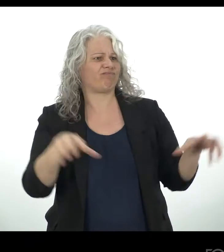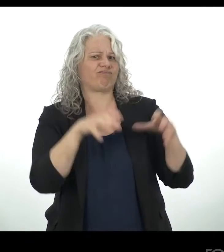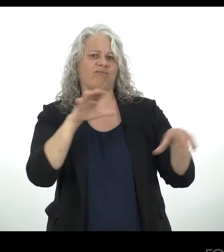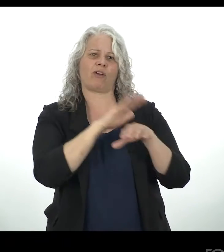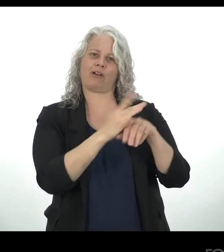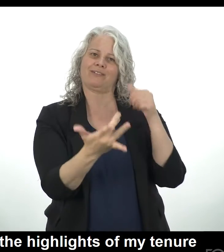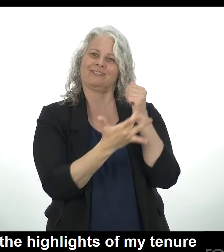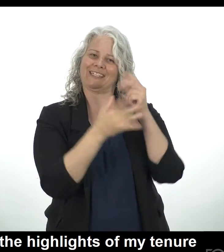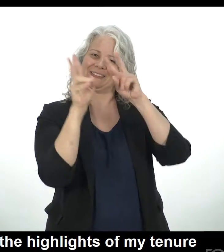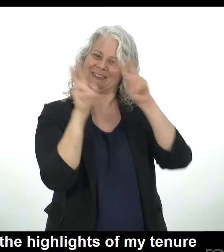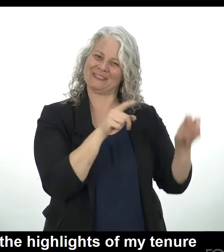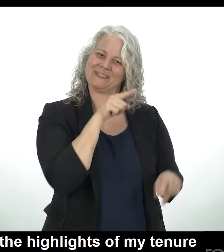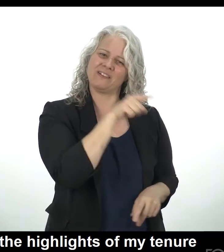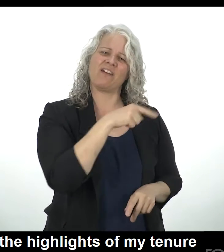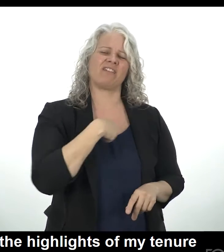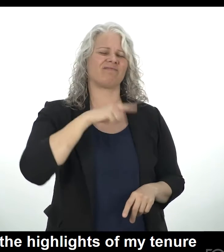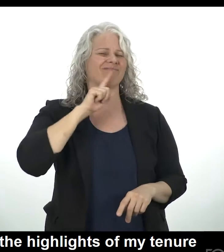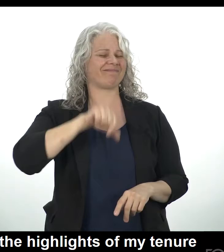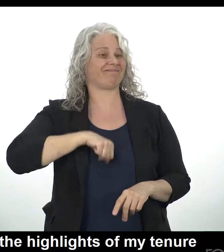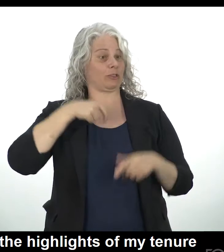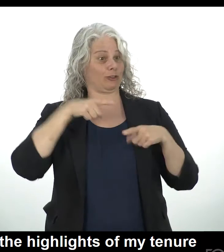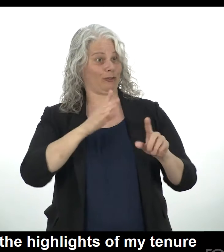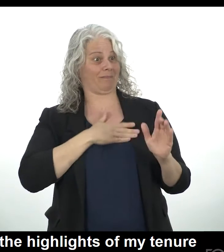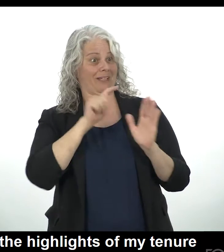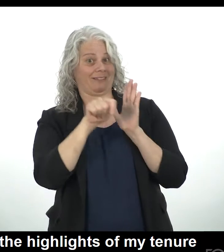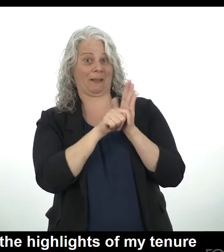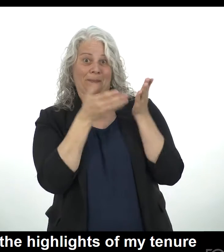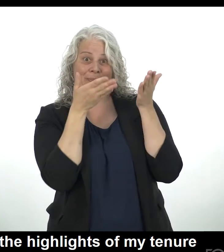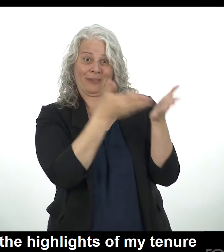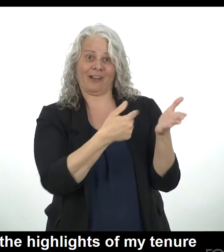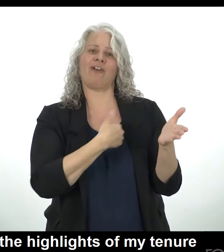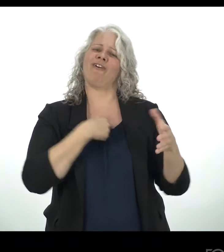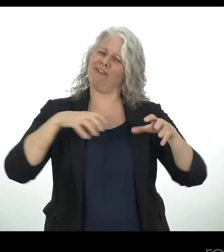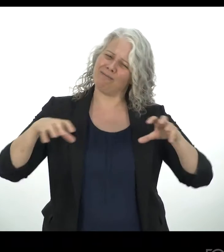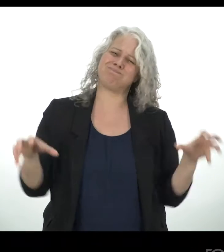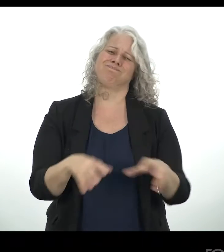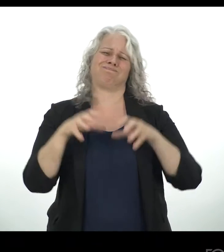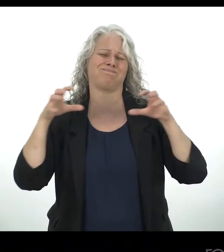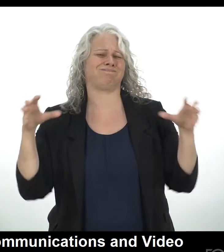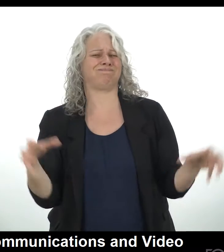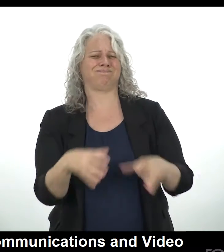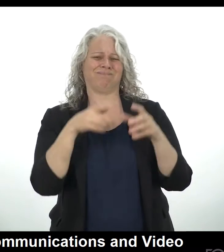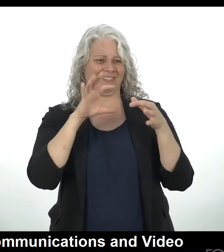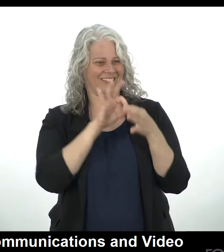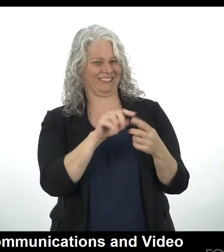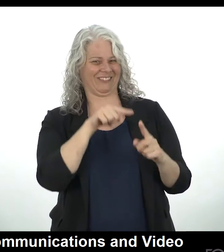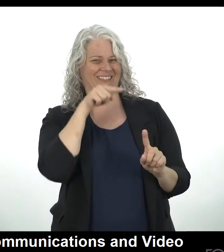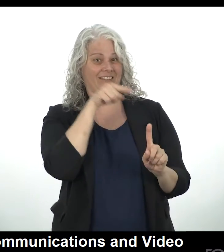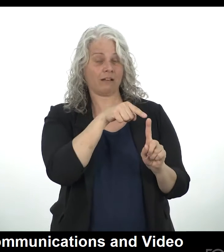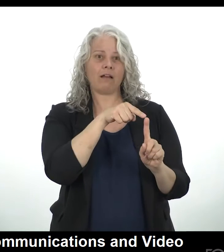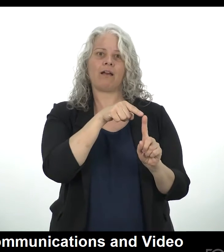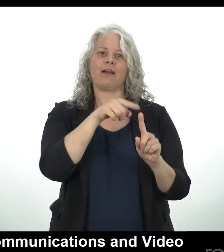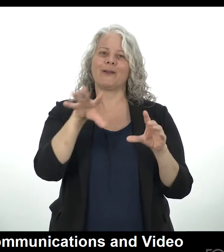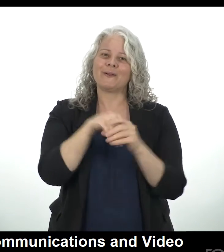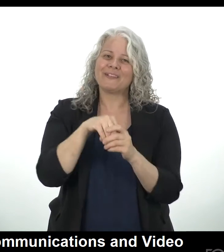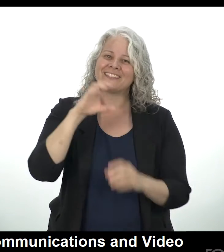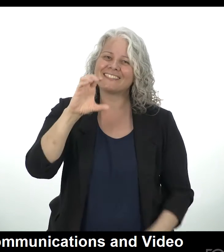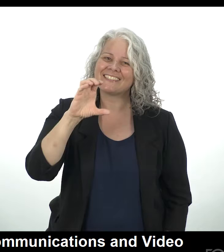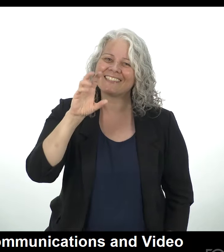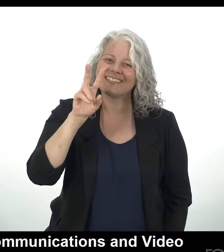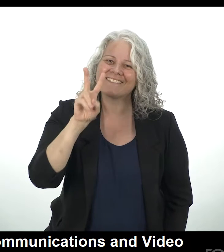issues. And I'm so proud to say that one of the highlights of my tenure is working on the 21st